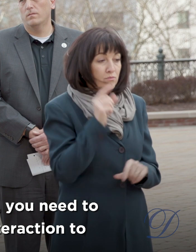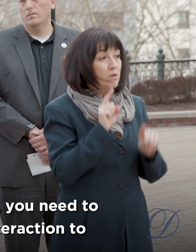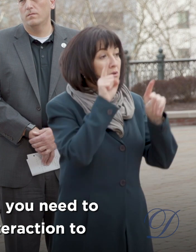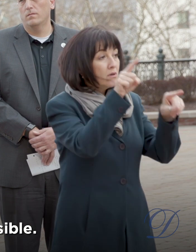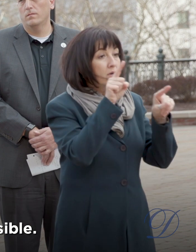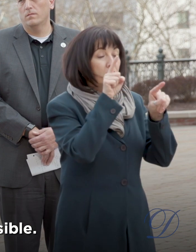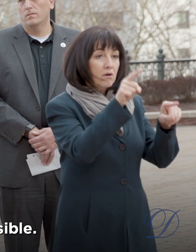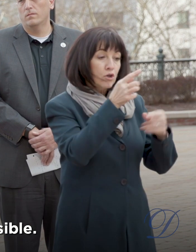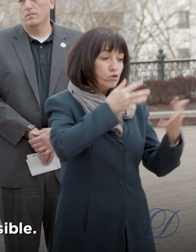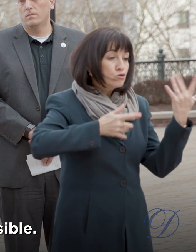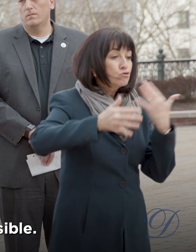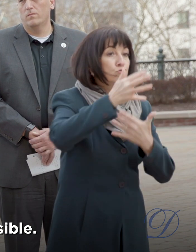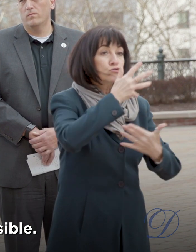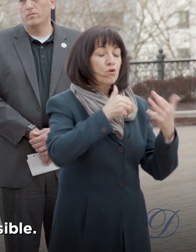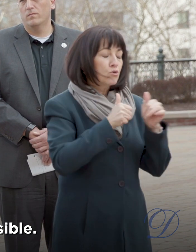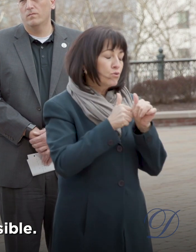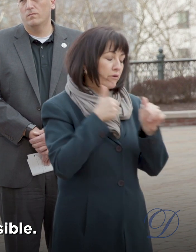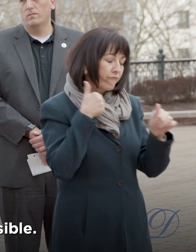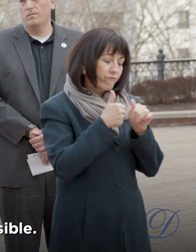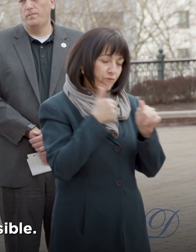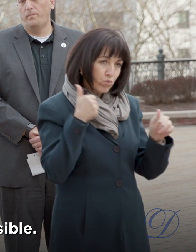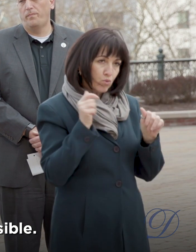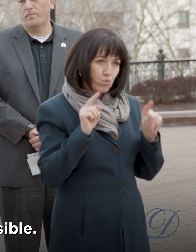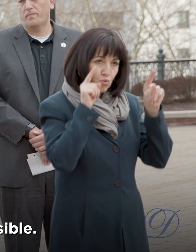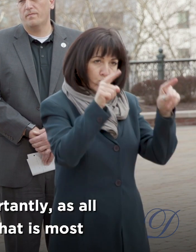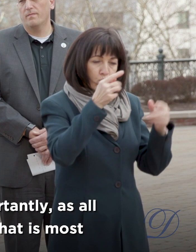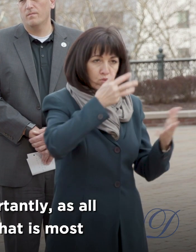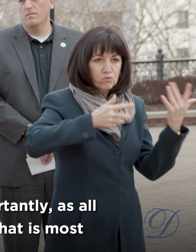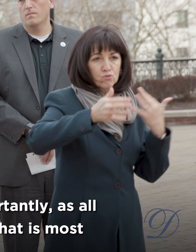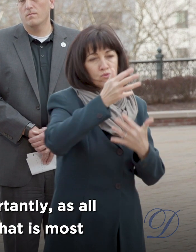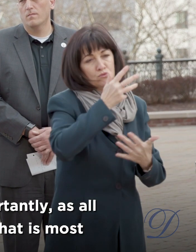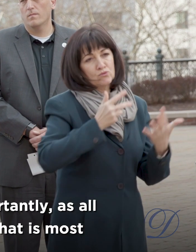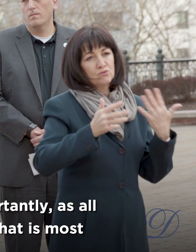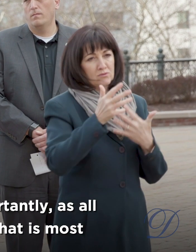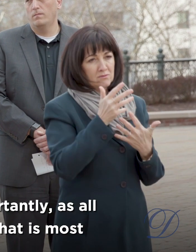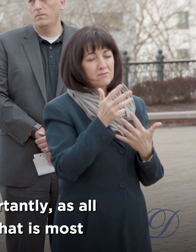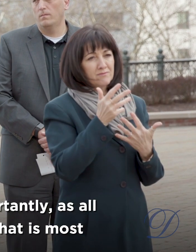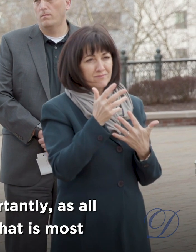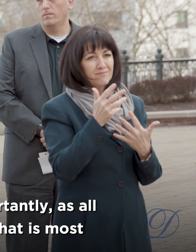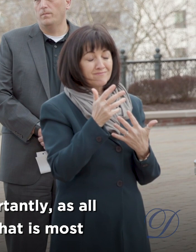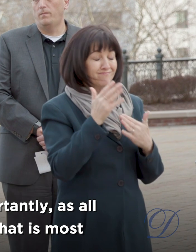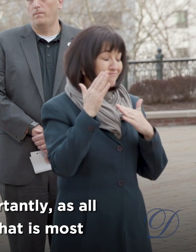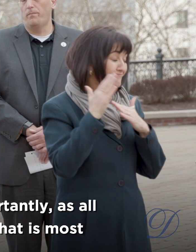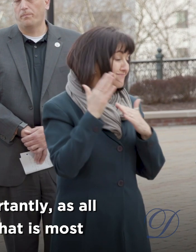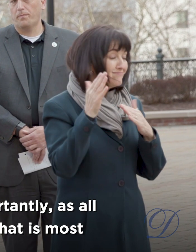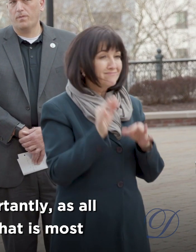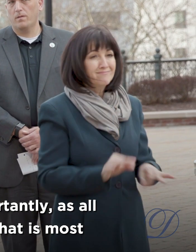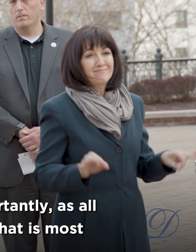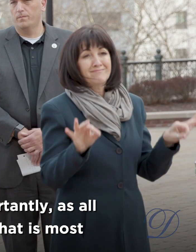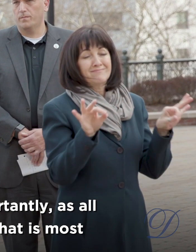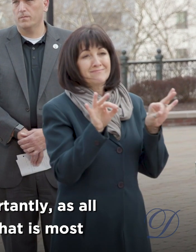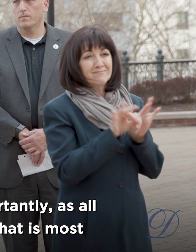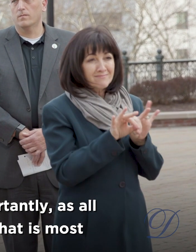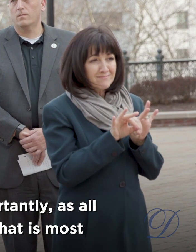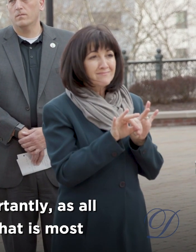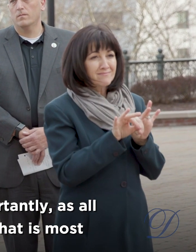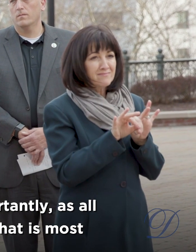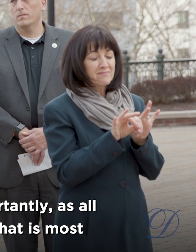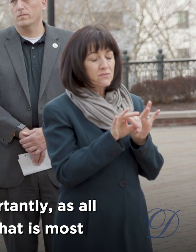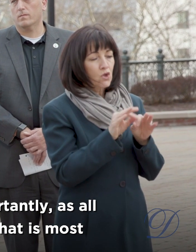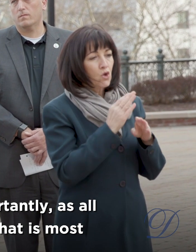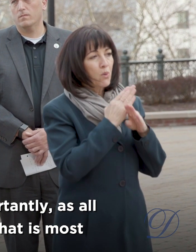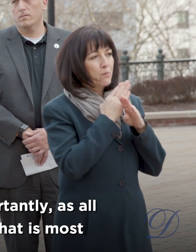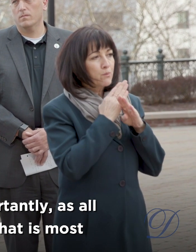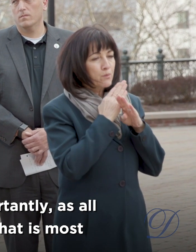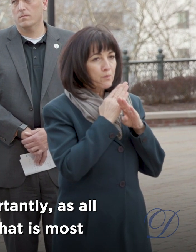interaction to the great extent possible. And more importantly, as importantly as all this,